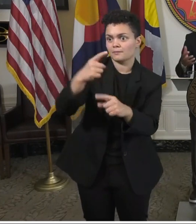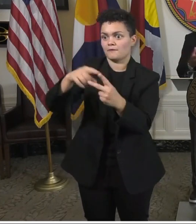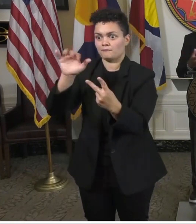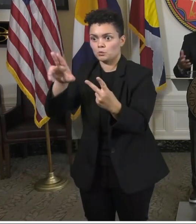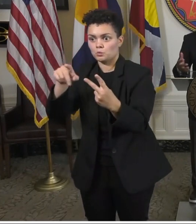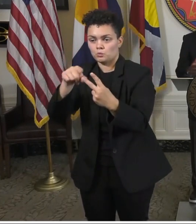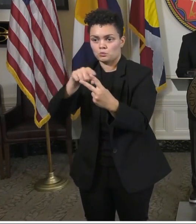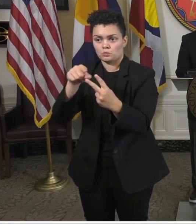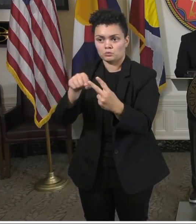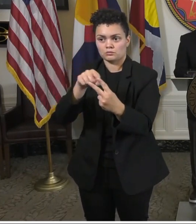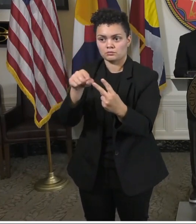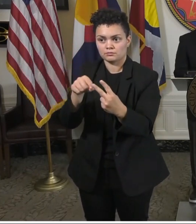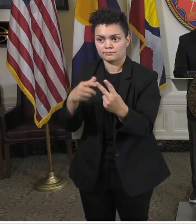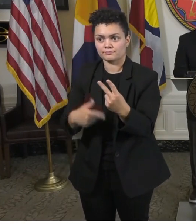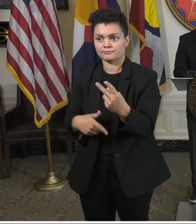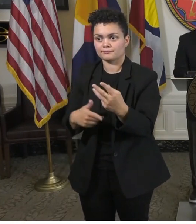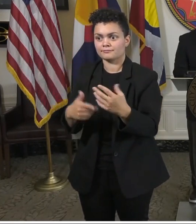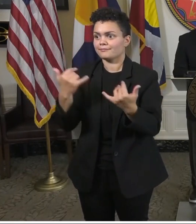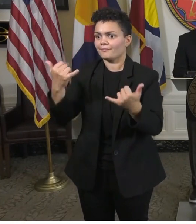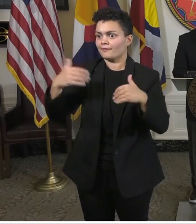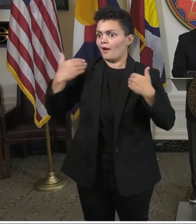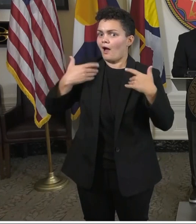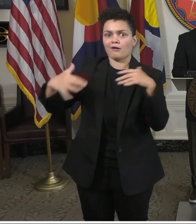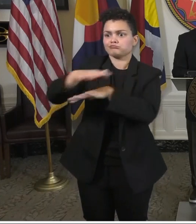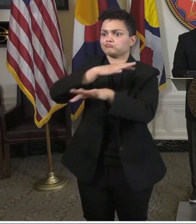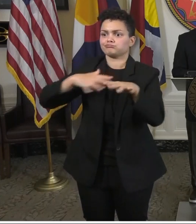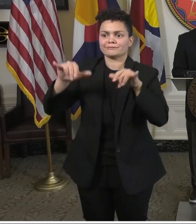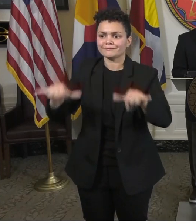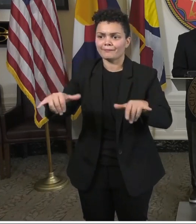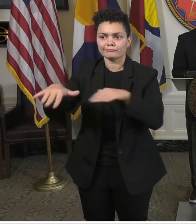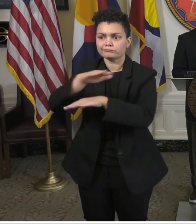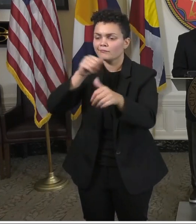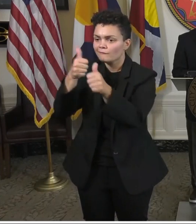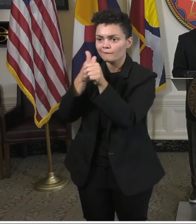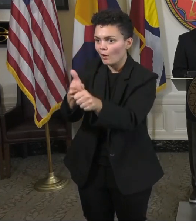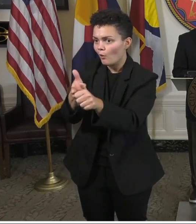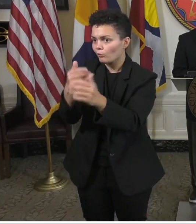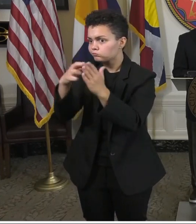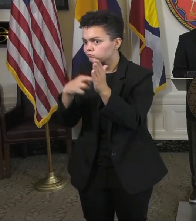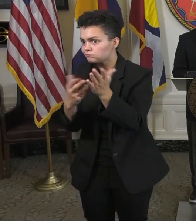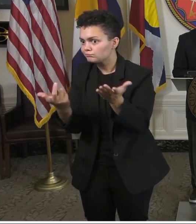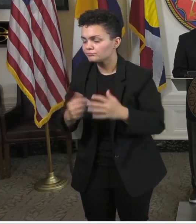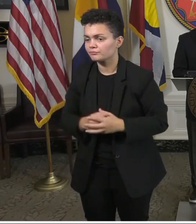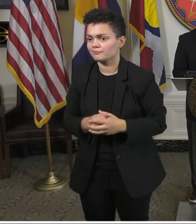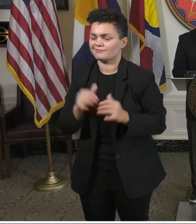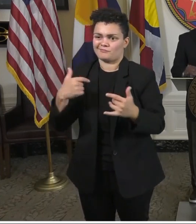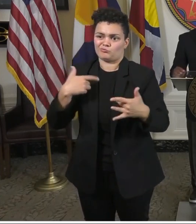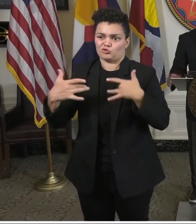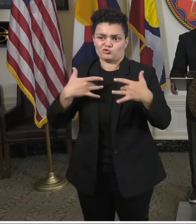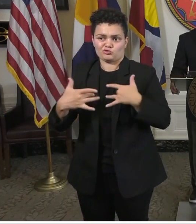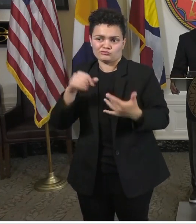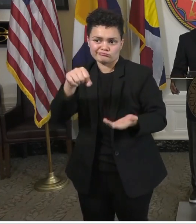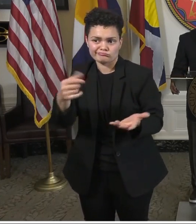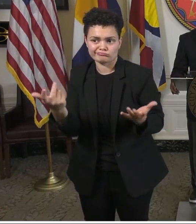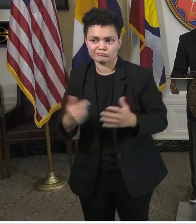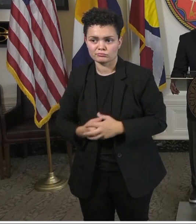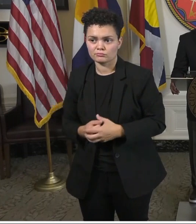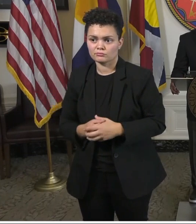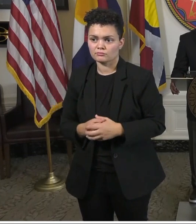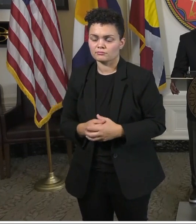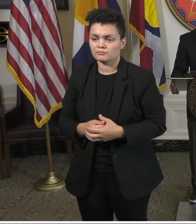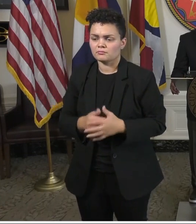young people who can also carry the virus and transmit it. So that's always been a big concern during this time of year for us. But